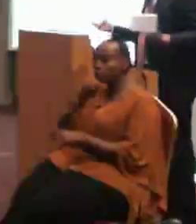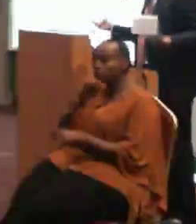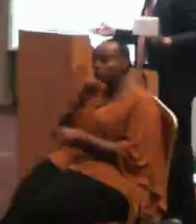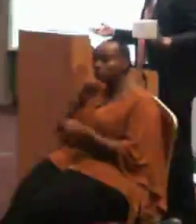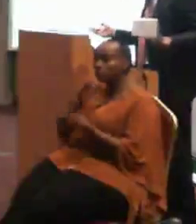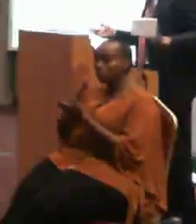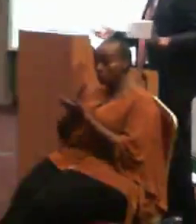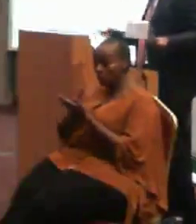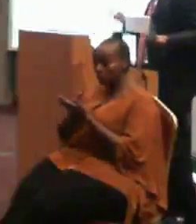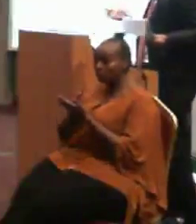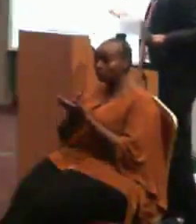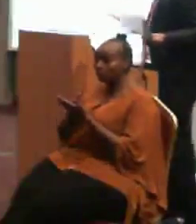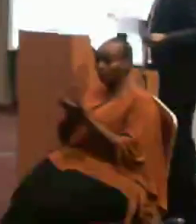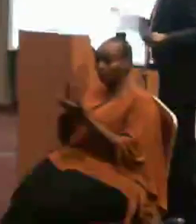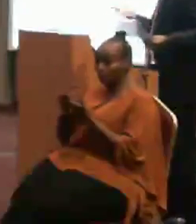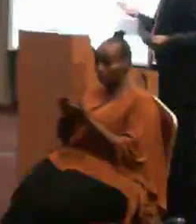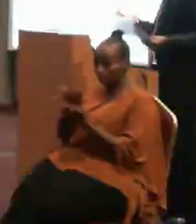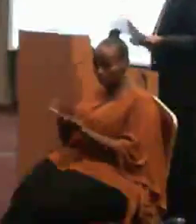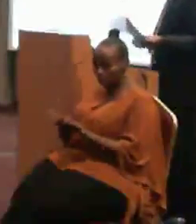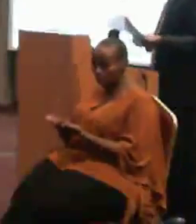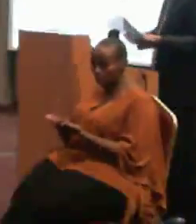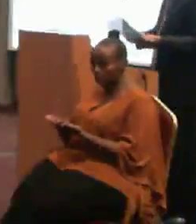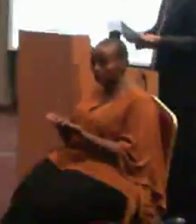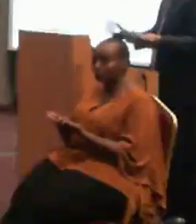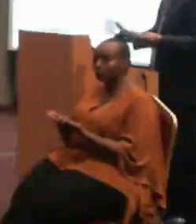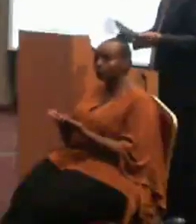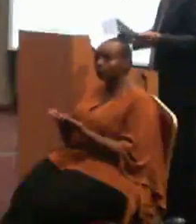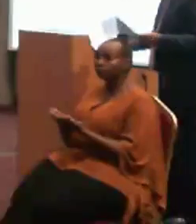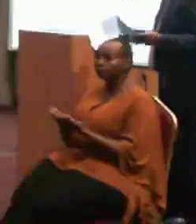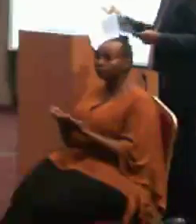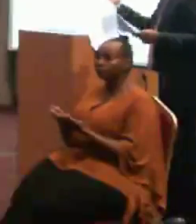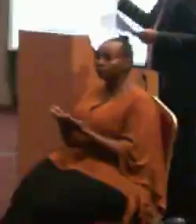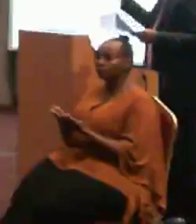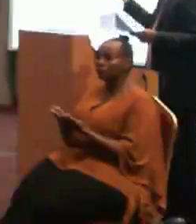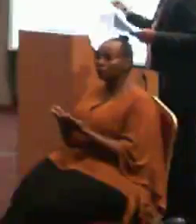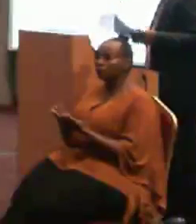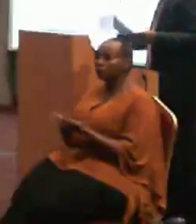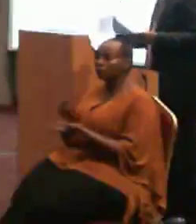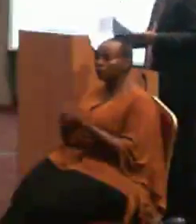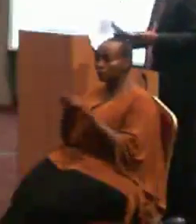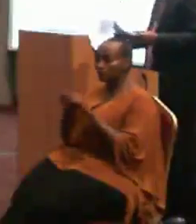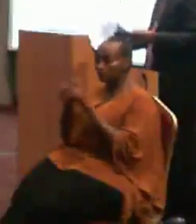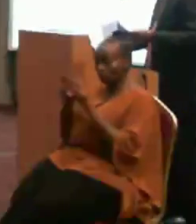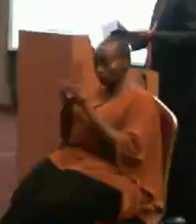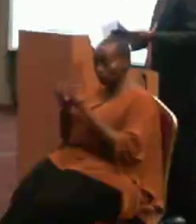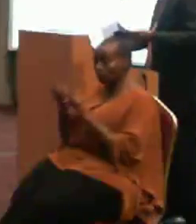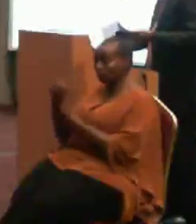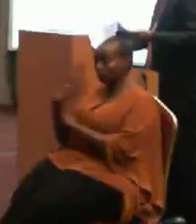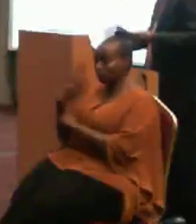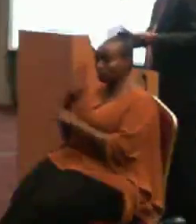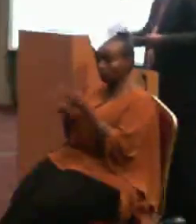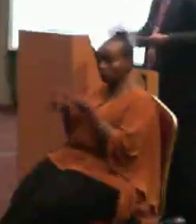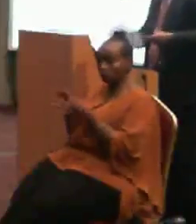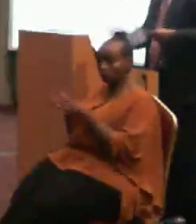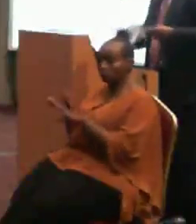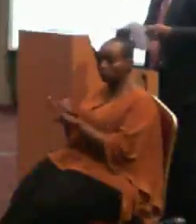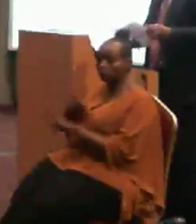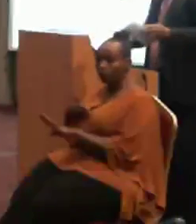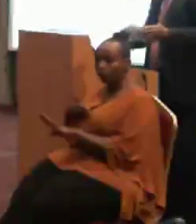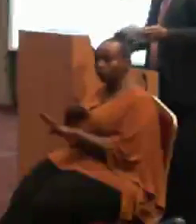2.5 cents of debt that you have. And that's the issue on that slide that we presented there on the